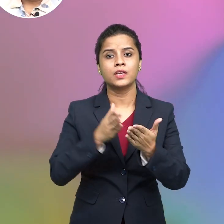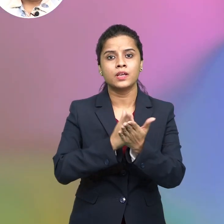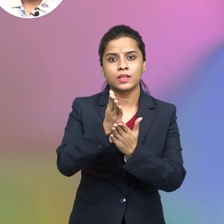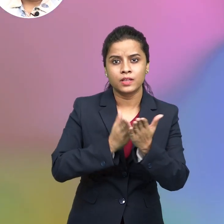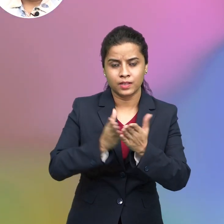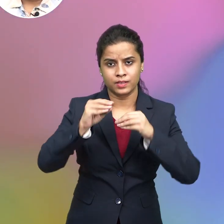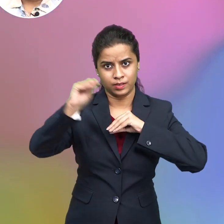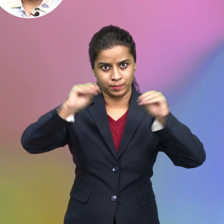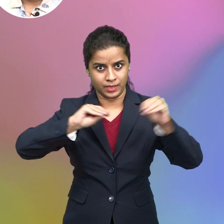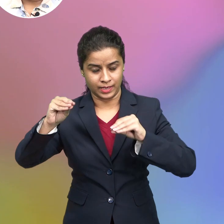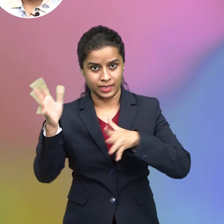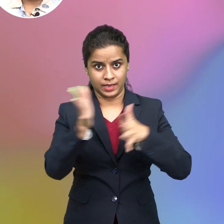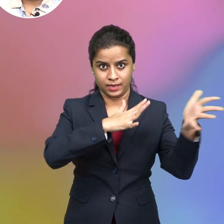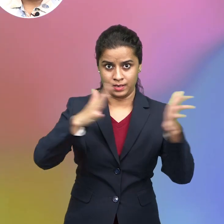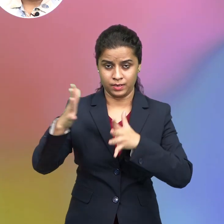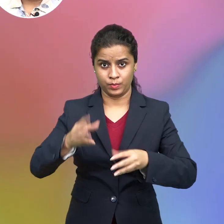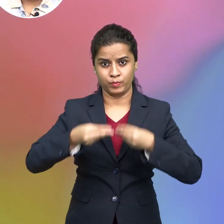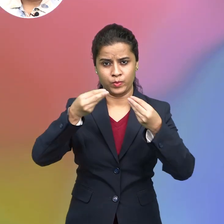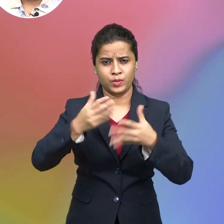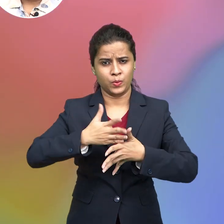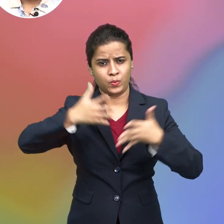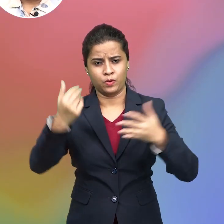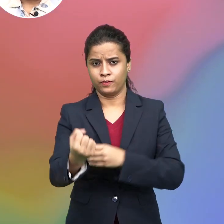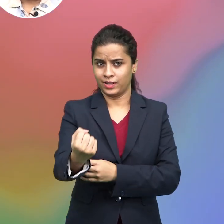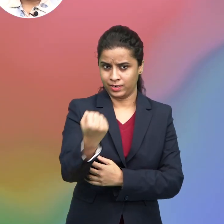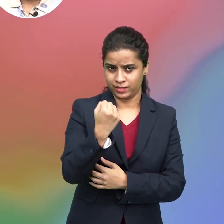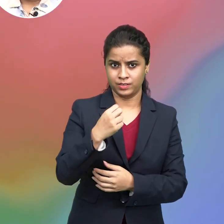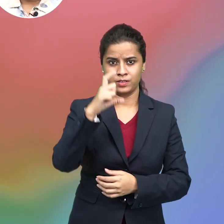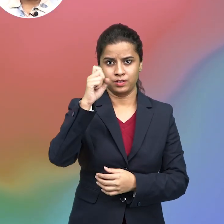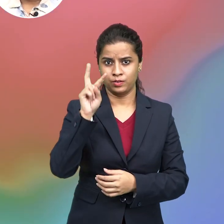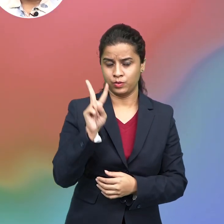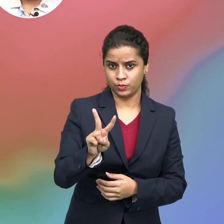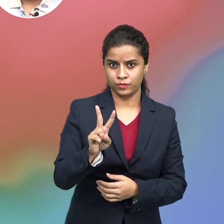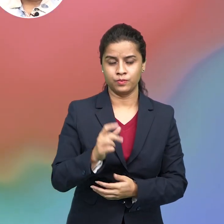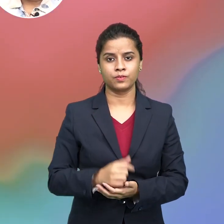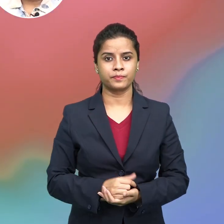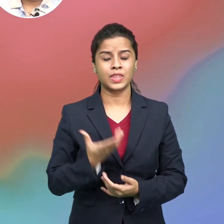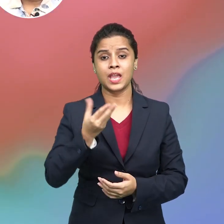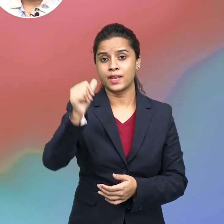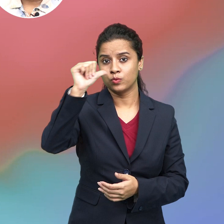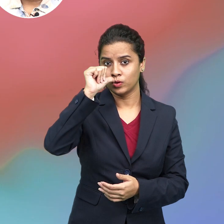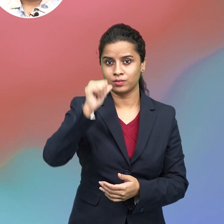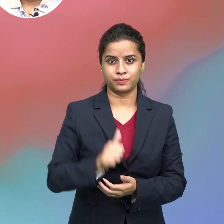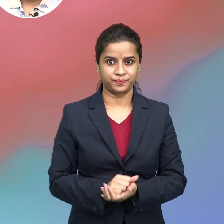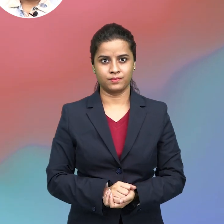air producing a lot of energy, carbon dioxide and